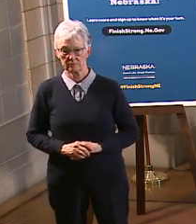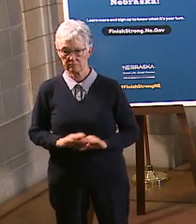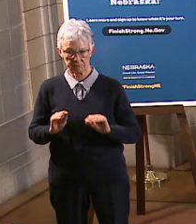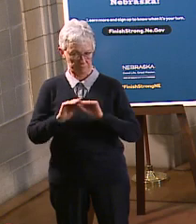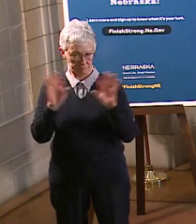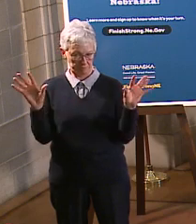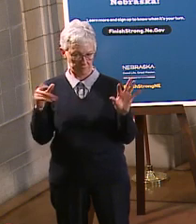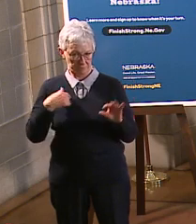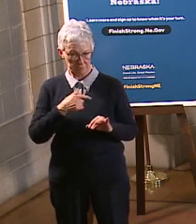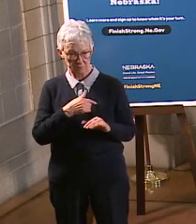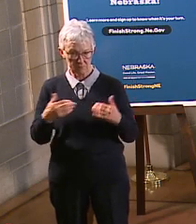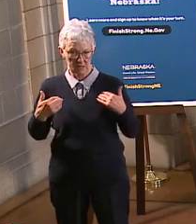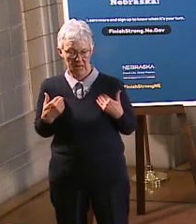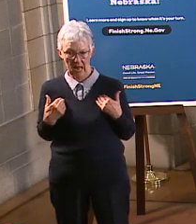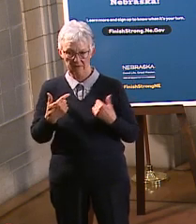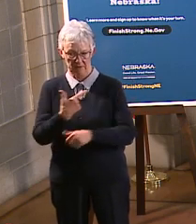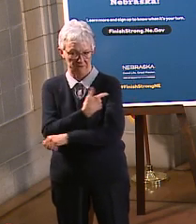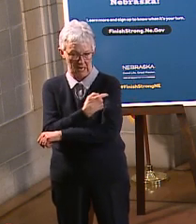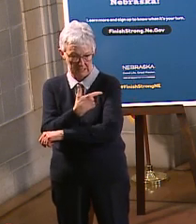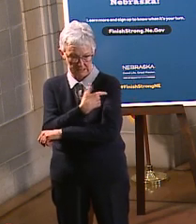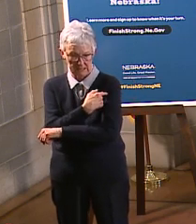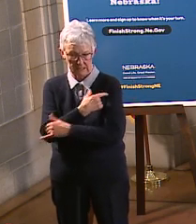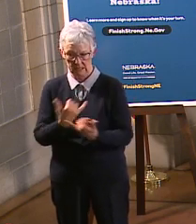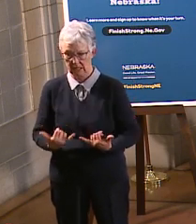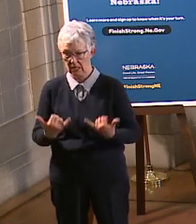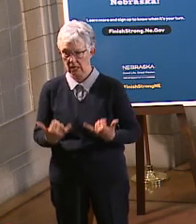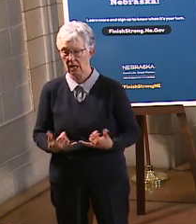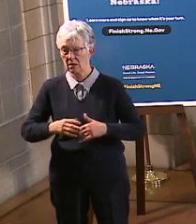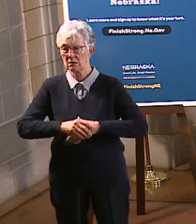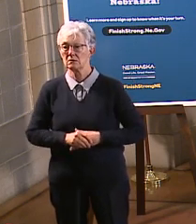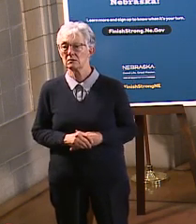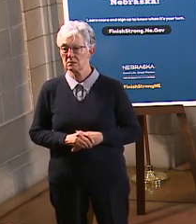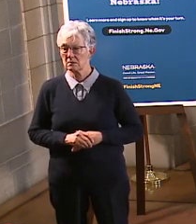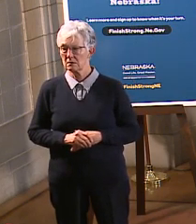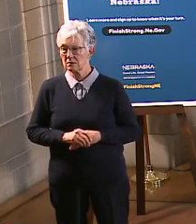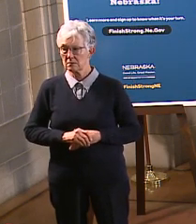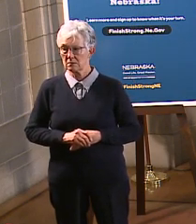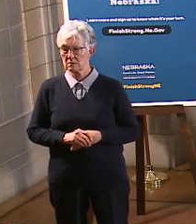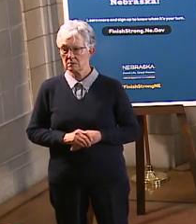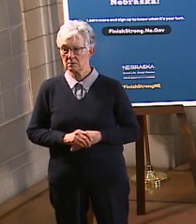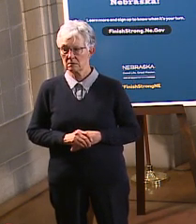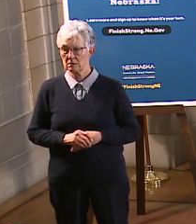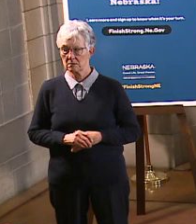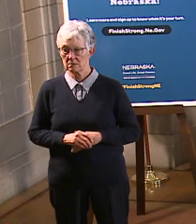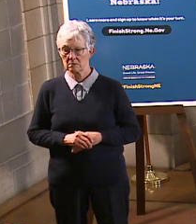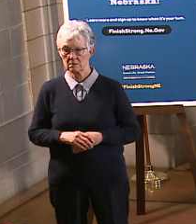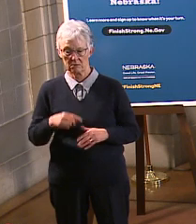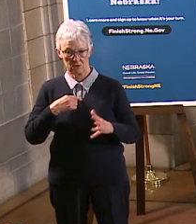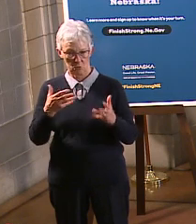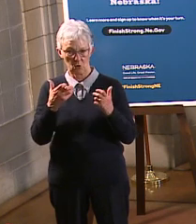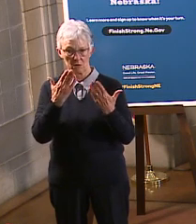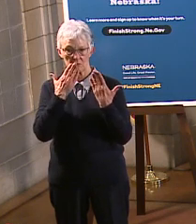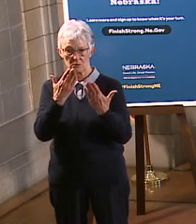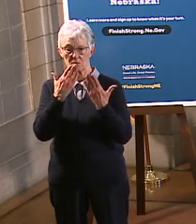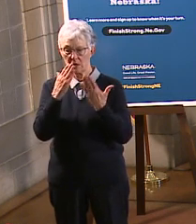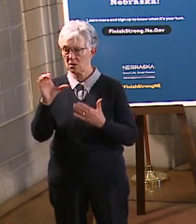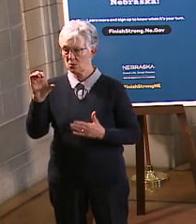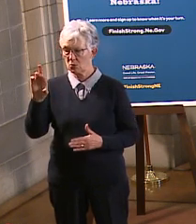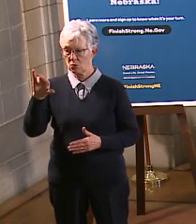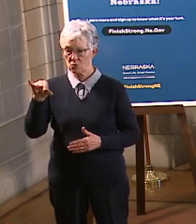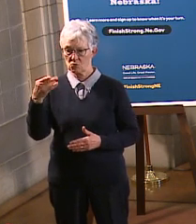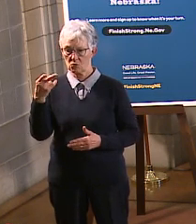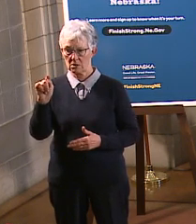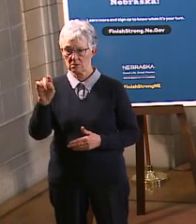we do have the vaccines are available, and I want to thank Creighton